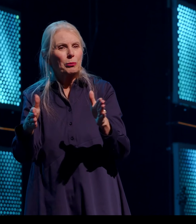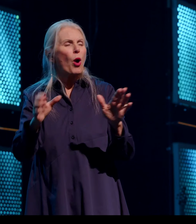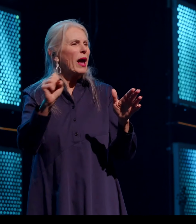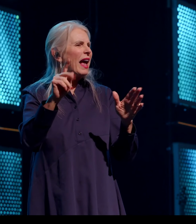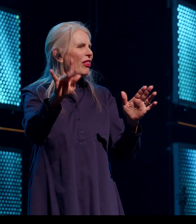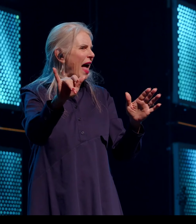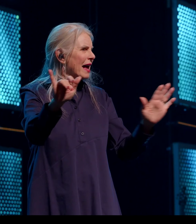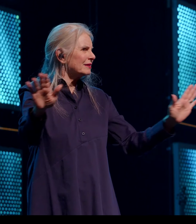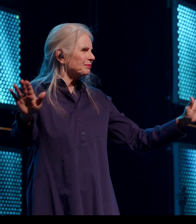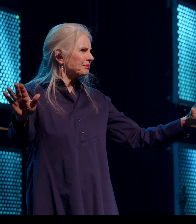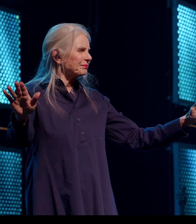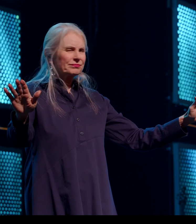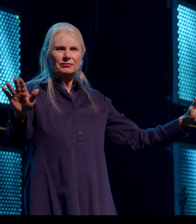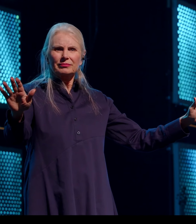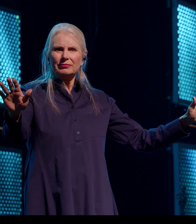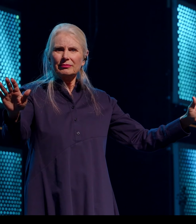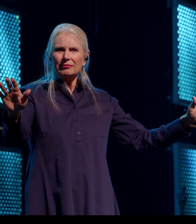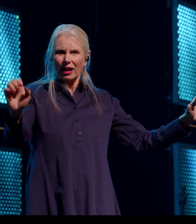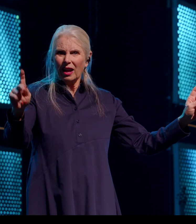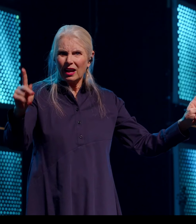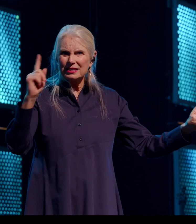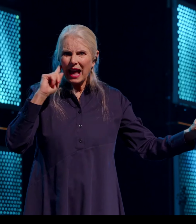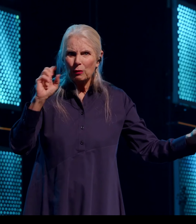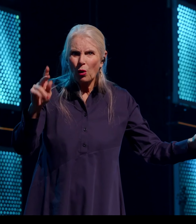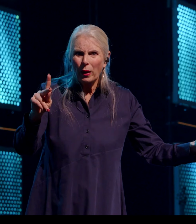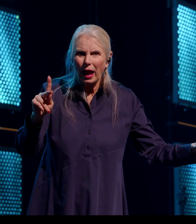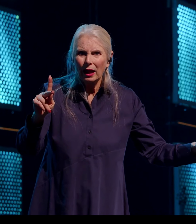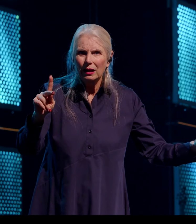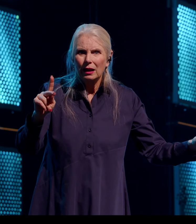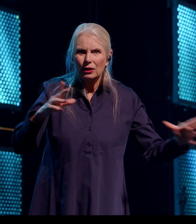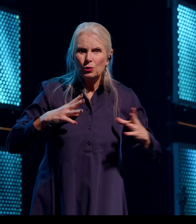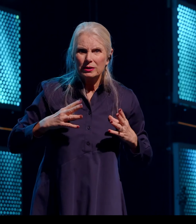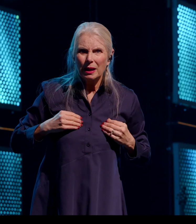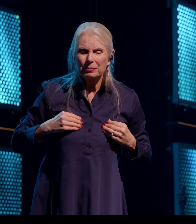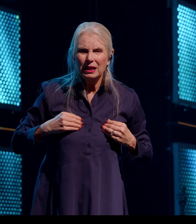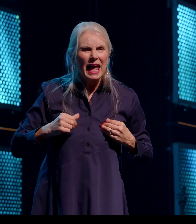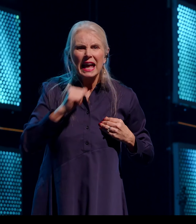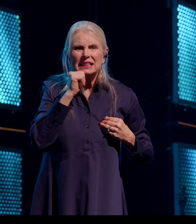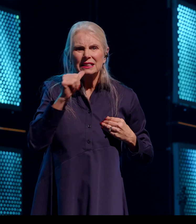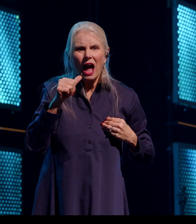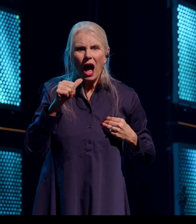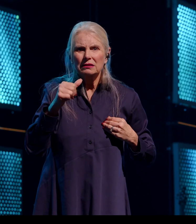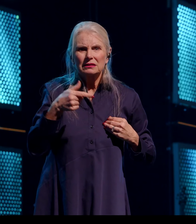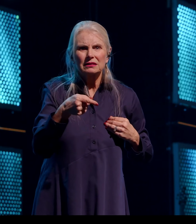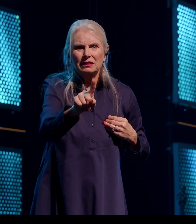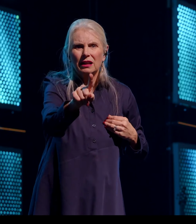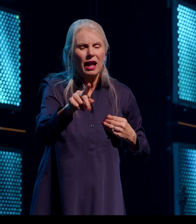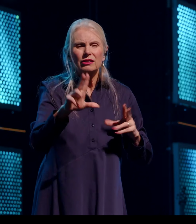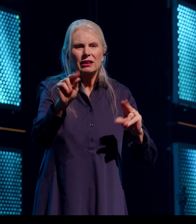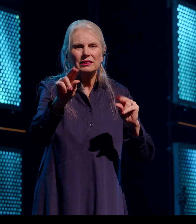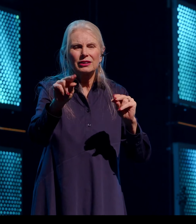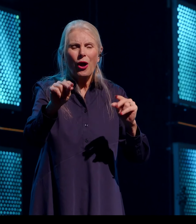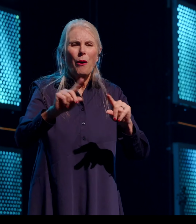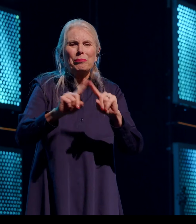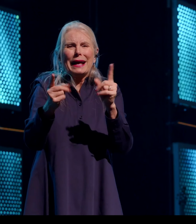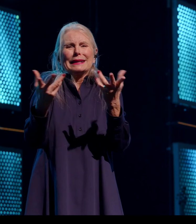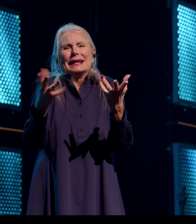out okay? What do you think? Like, yes, yes, no. I think it was okay. Todd was like,